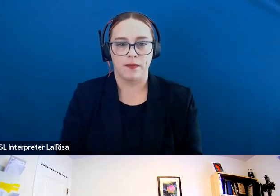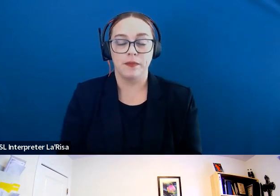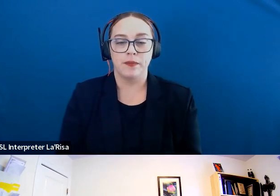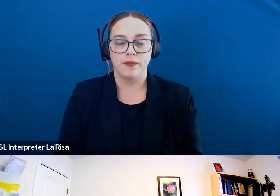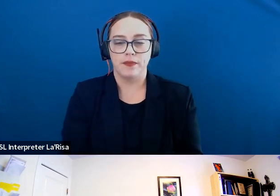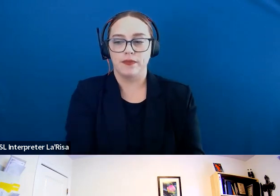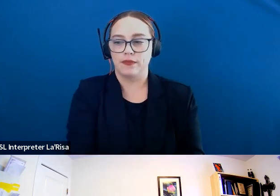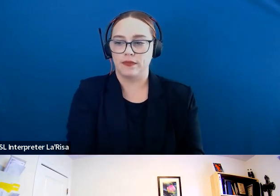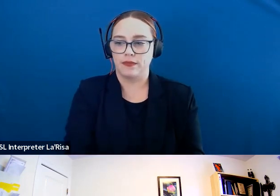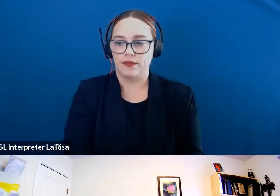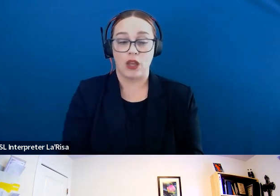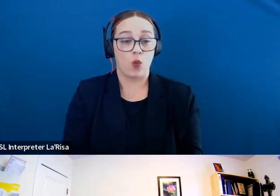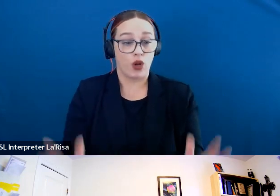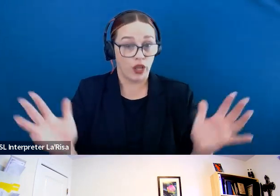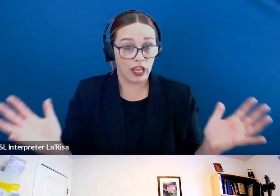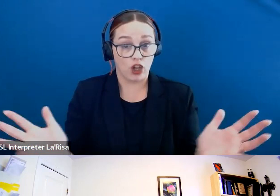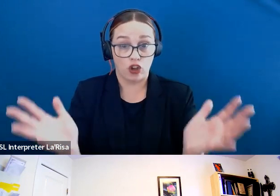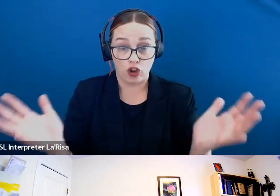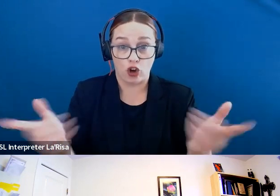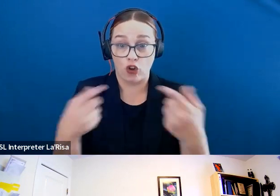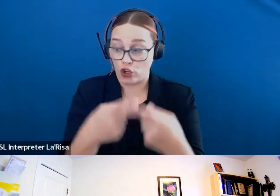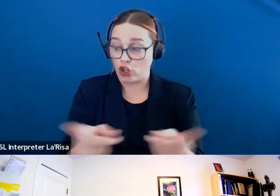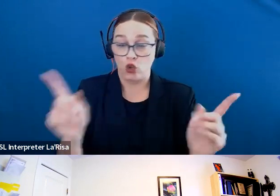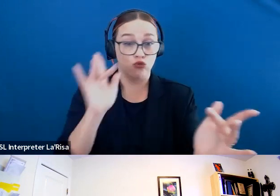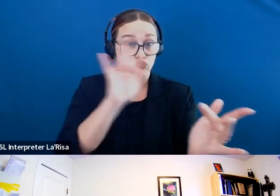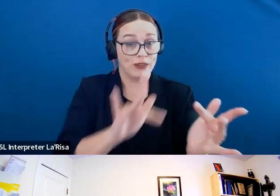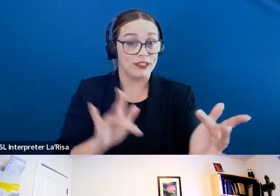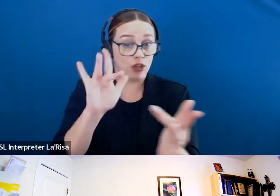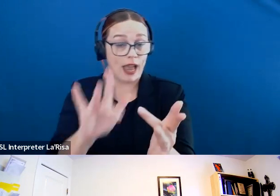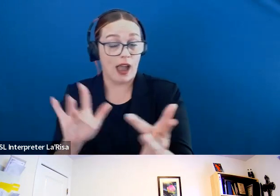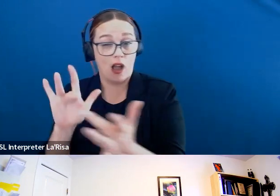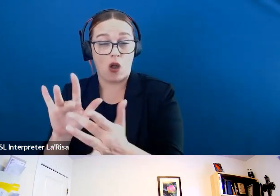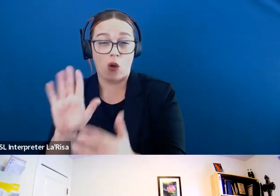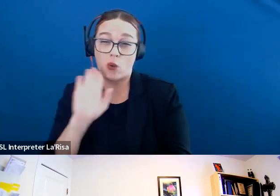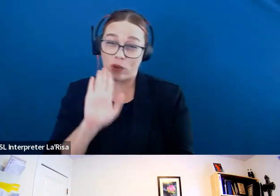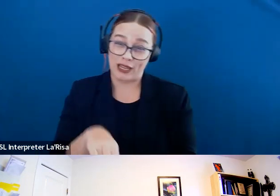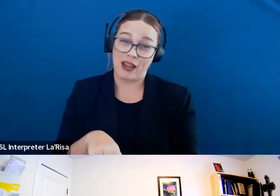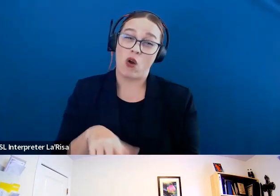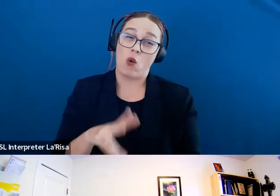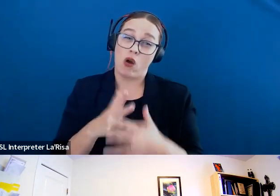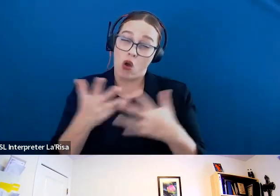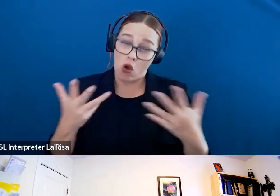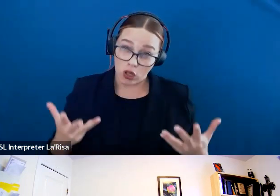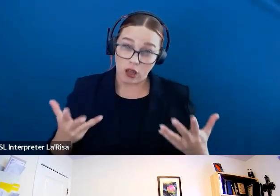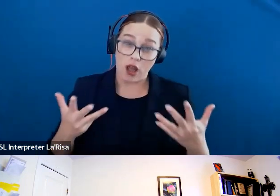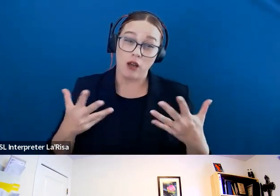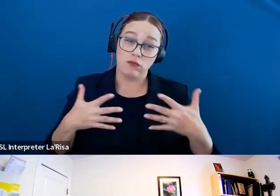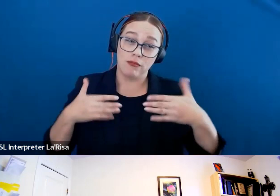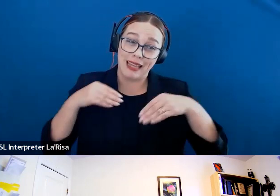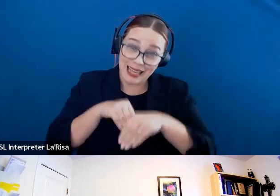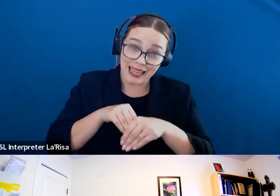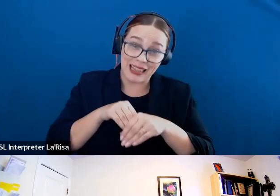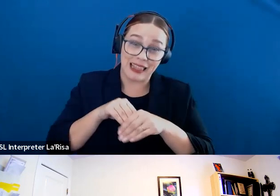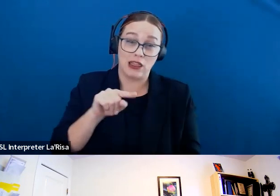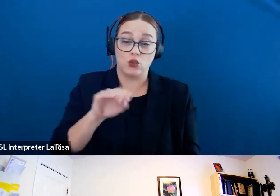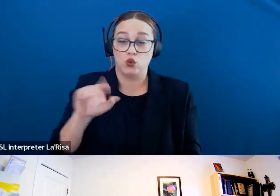you folks to reach out. We acknowledge this is such a robust tool and there's a lot of information, and we'd like to